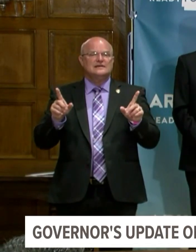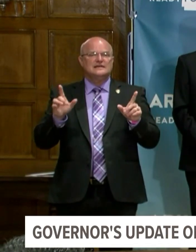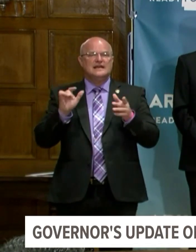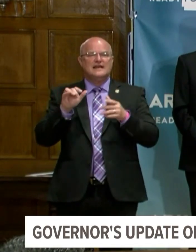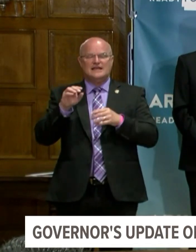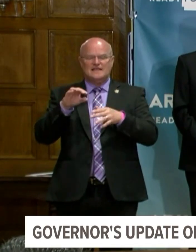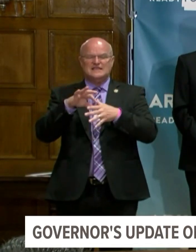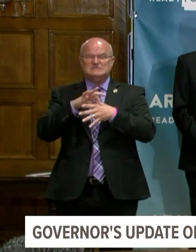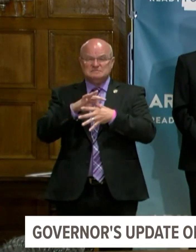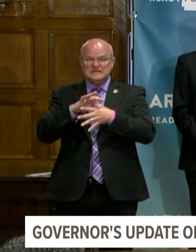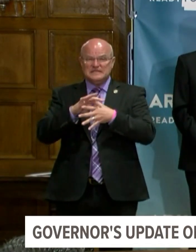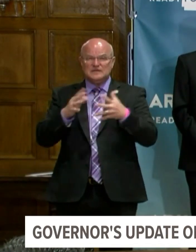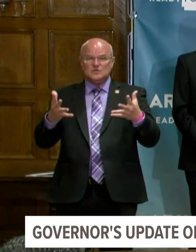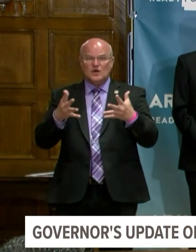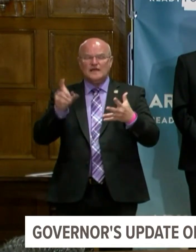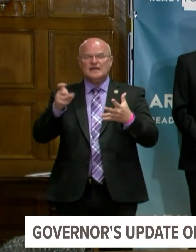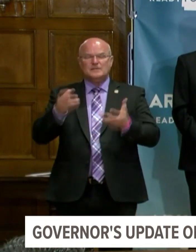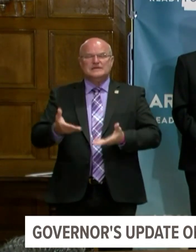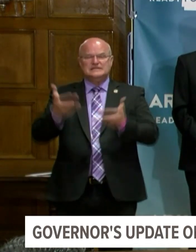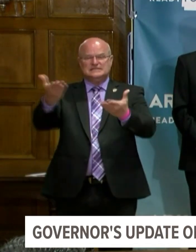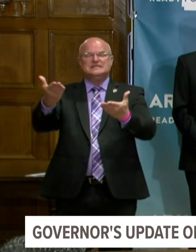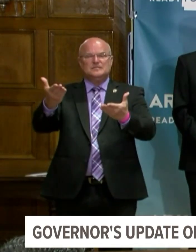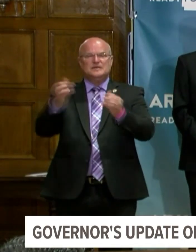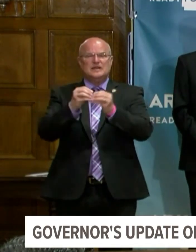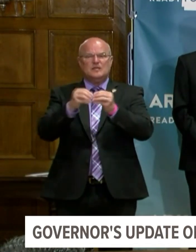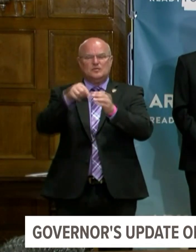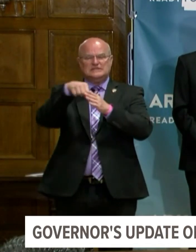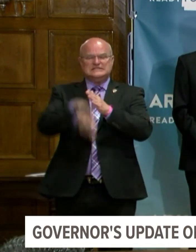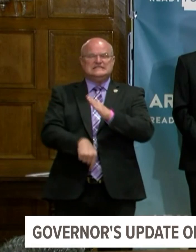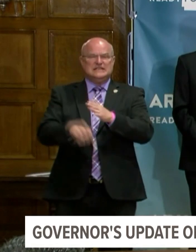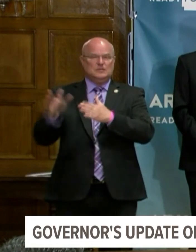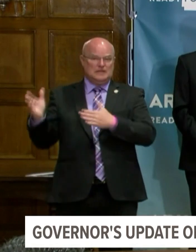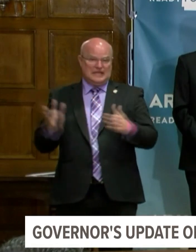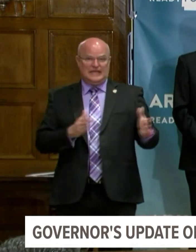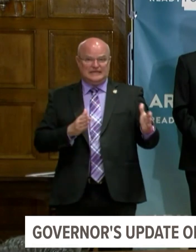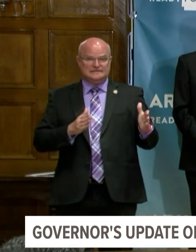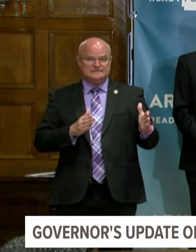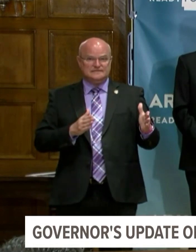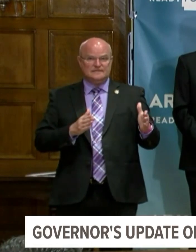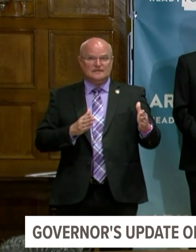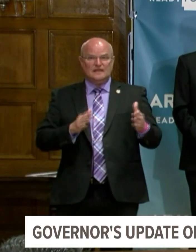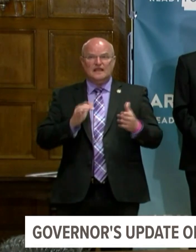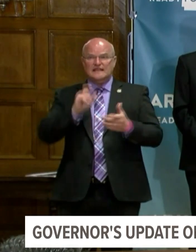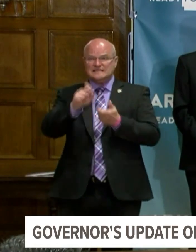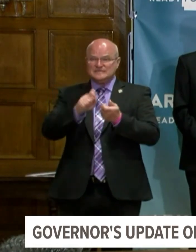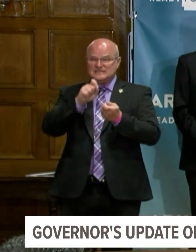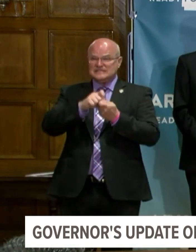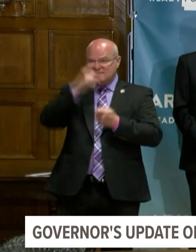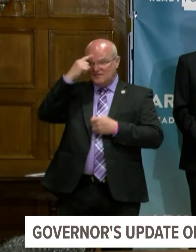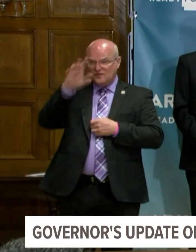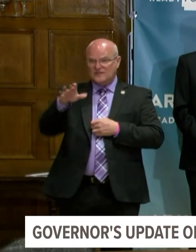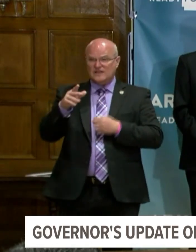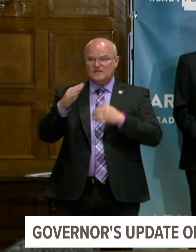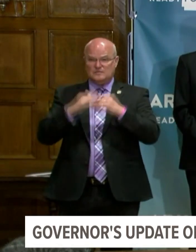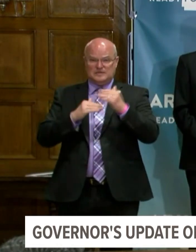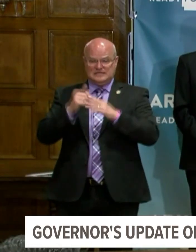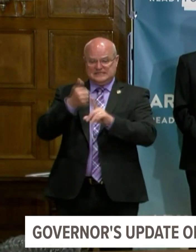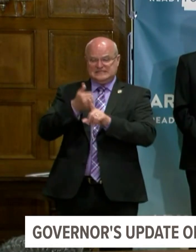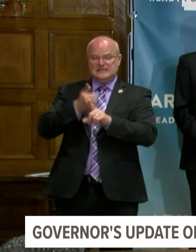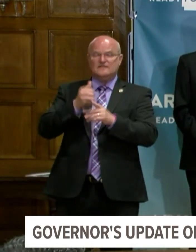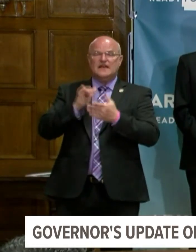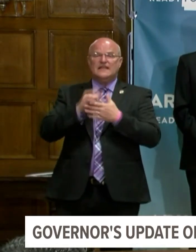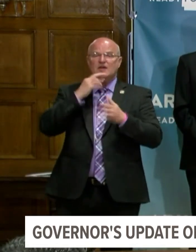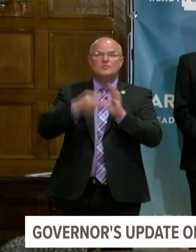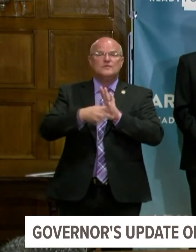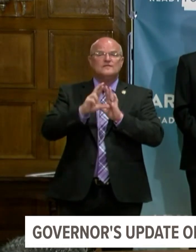the meat of it is that they have to submit a more detailed plan that is specific to their facility, and that